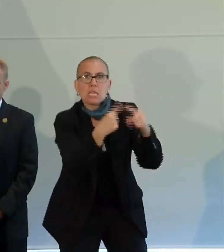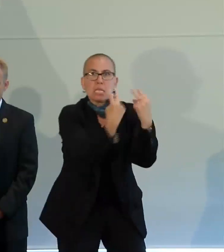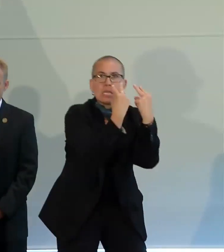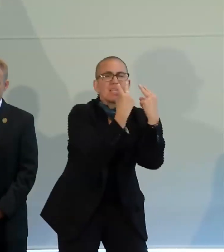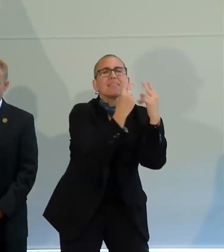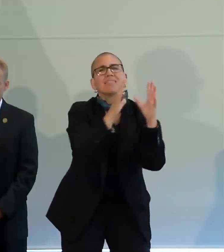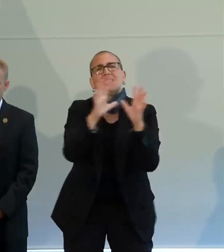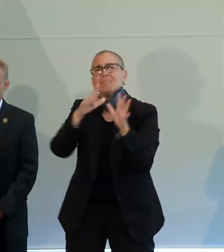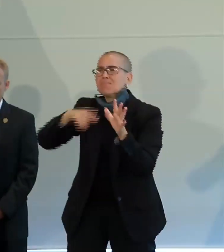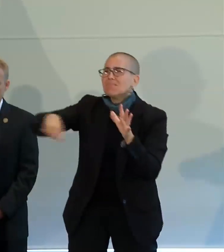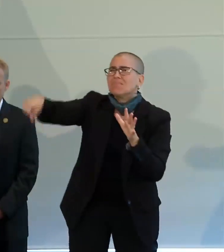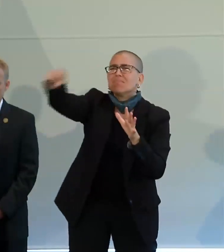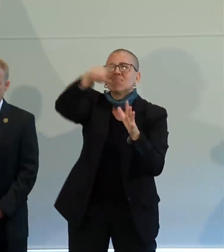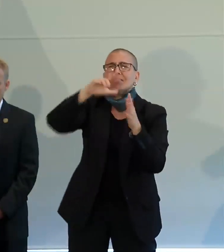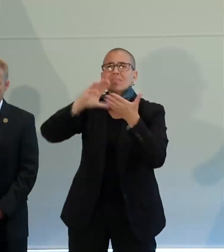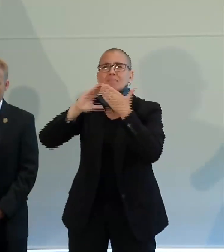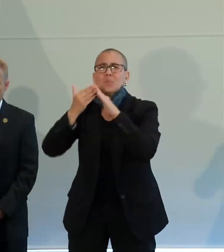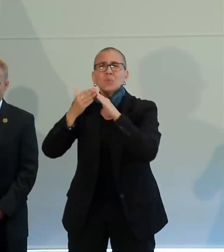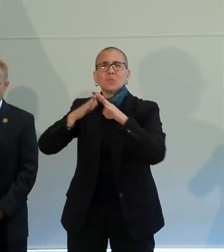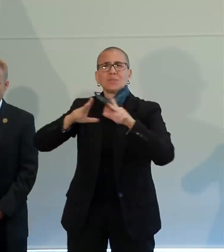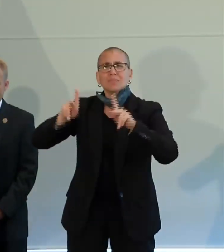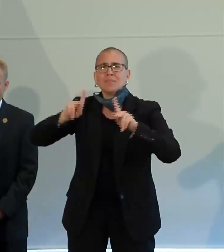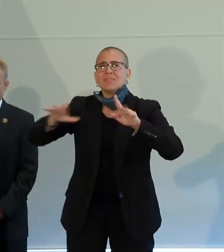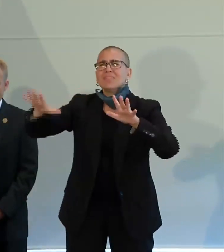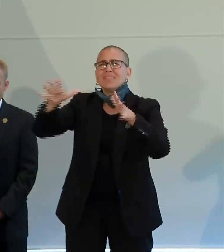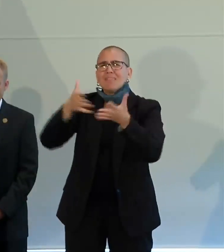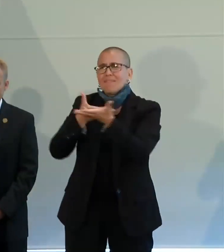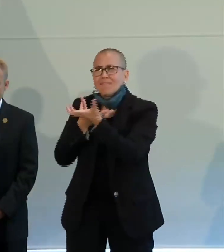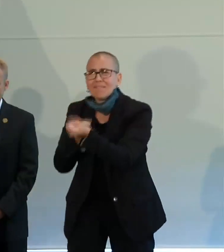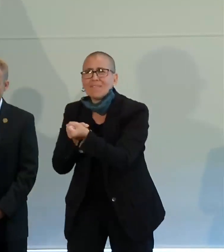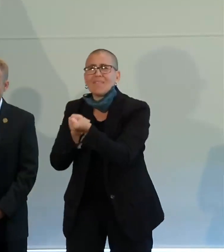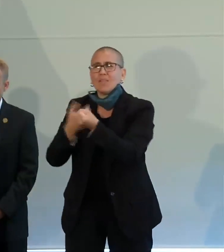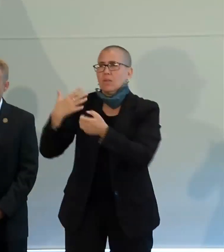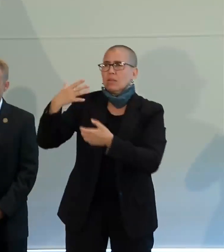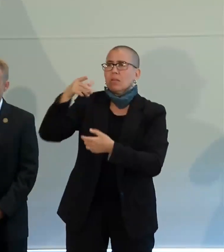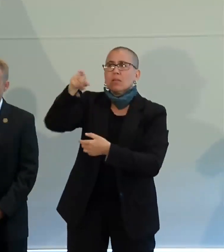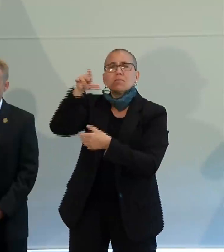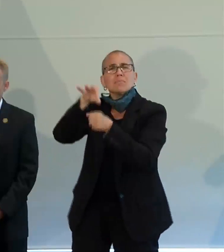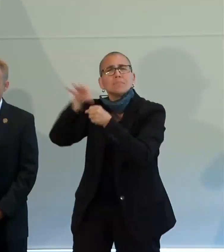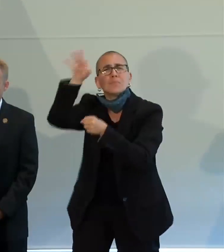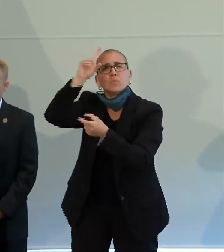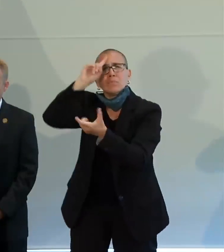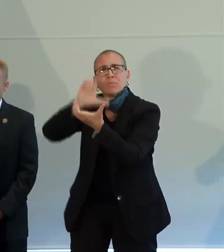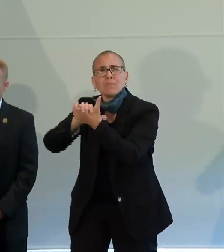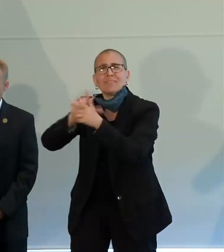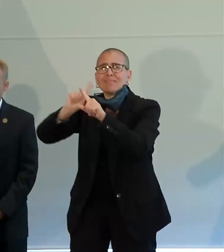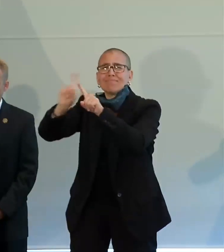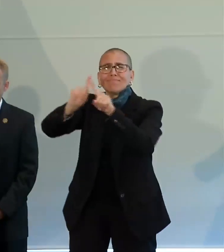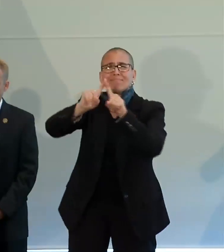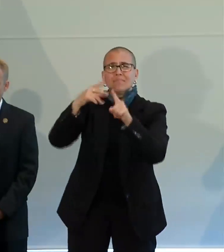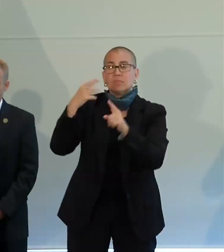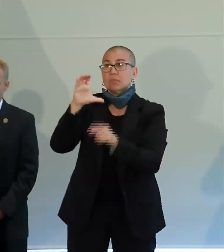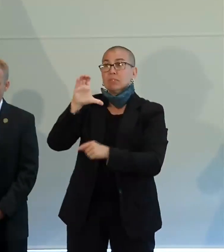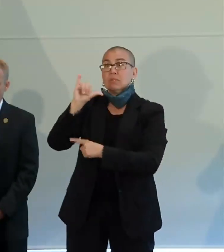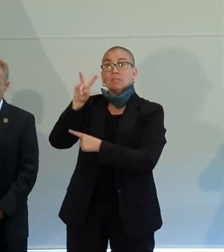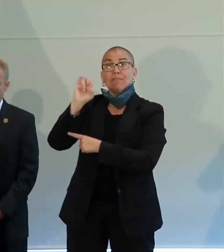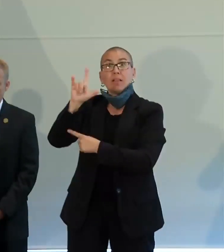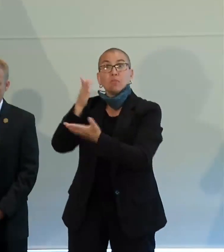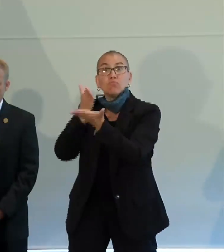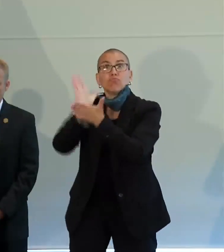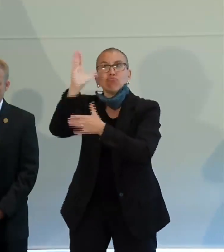in government and in faith communities, civil and human rights activists to begin rewriting the rules for a just society